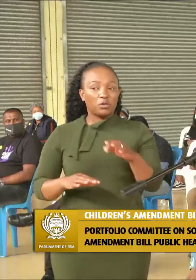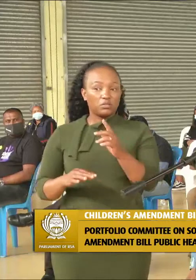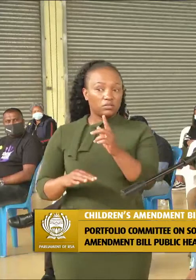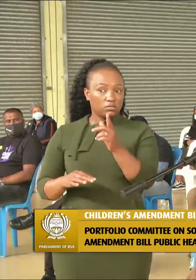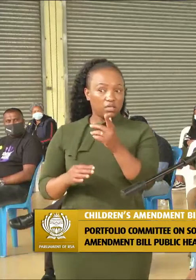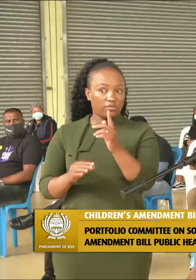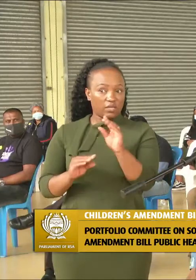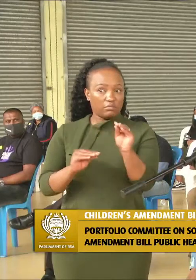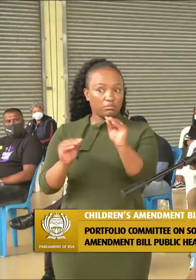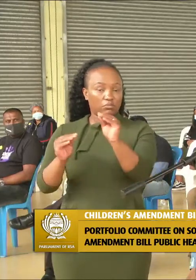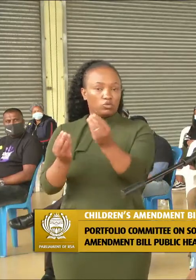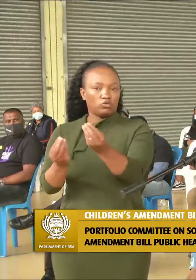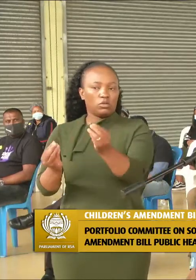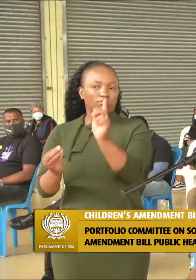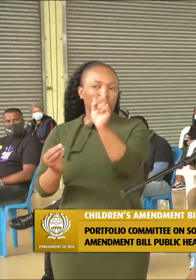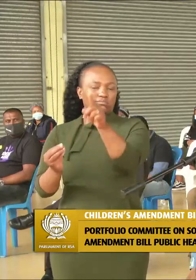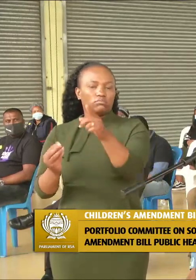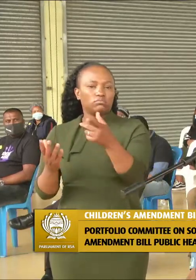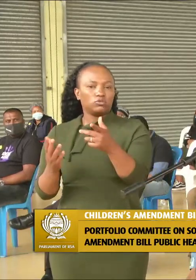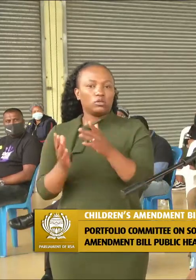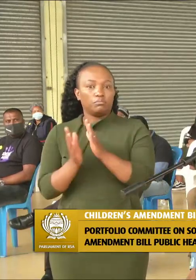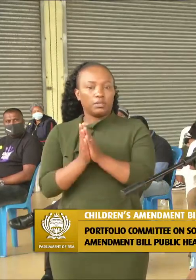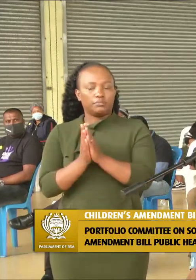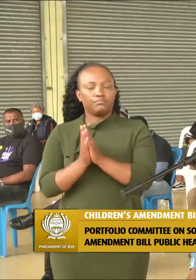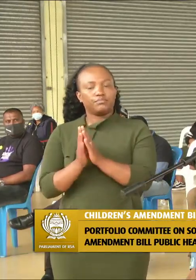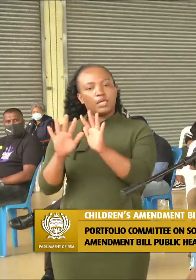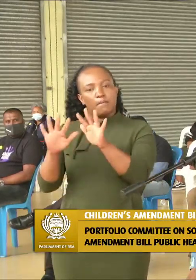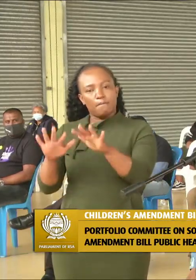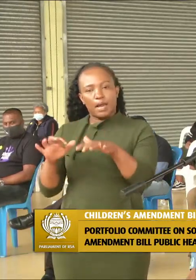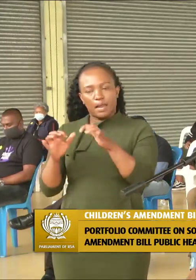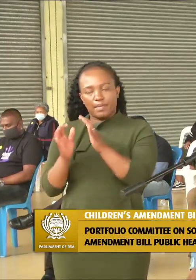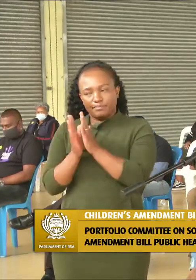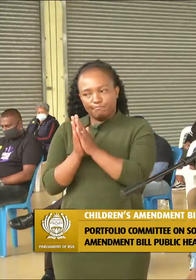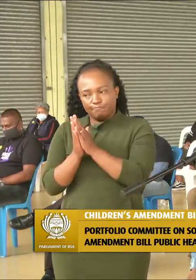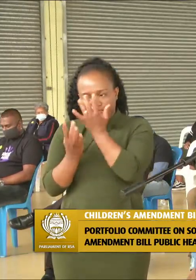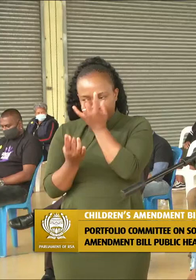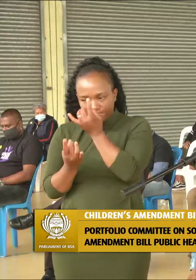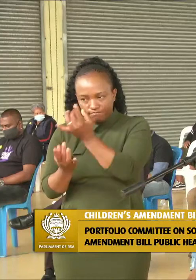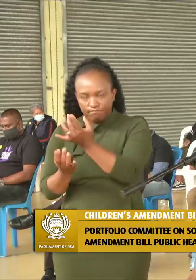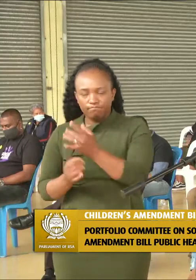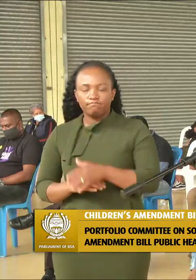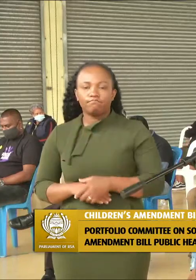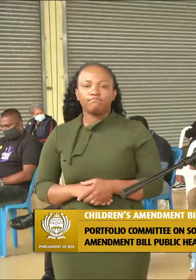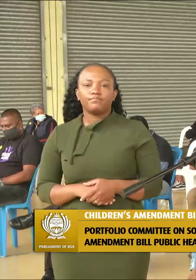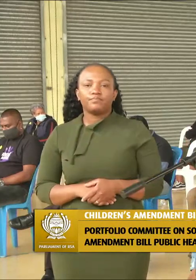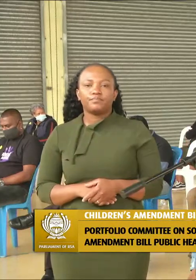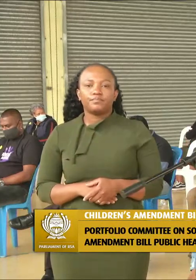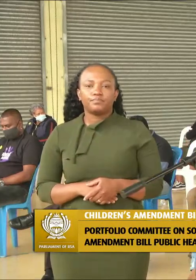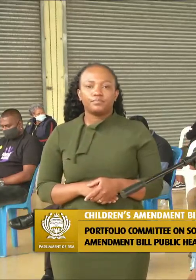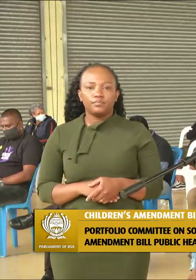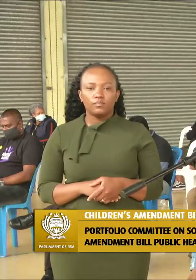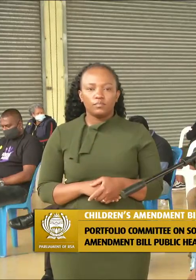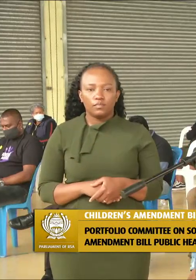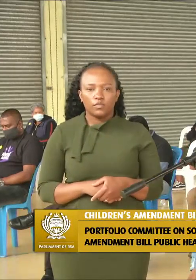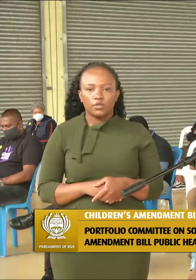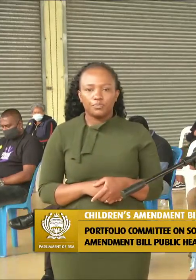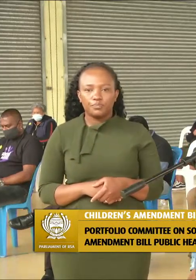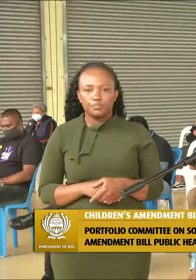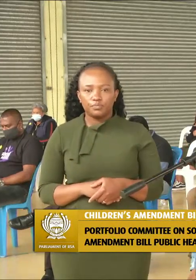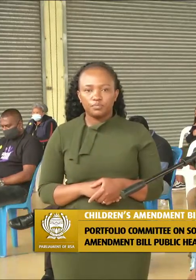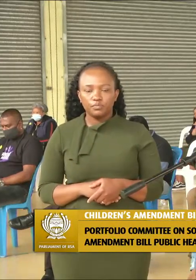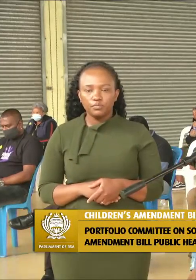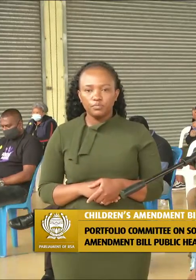iplay yami ngiyibhekisa eParliament. The problem is that at ECDs where